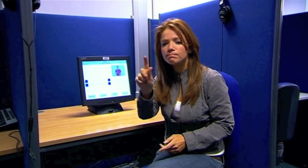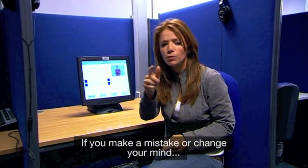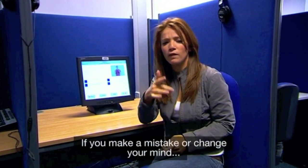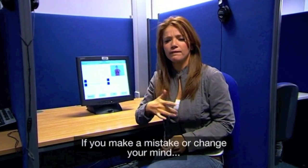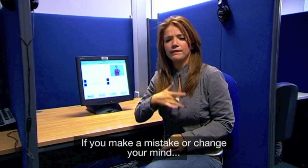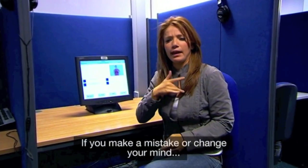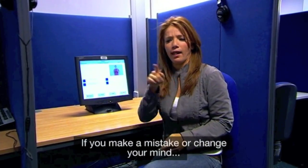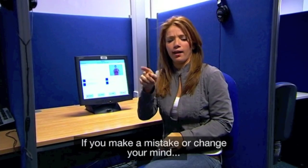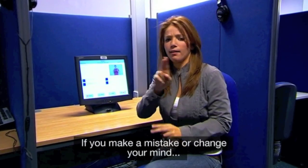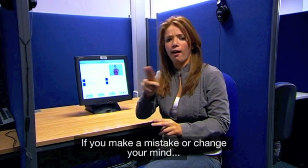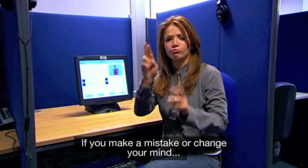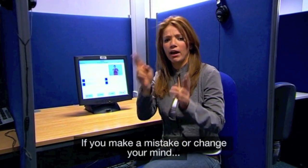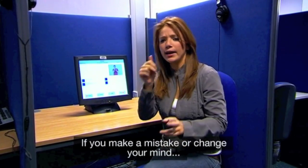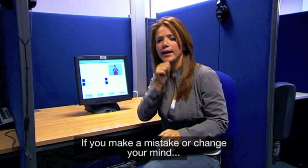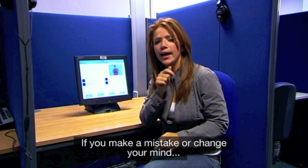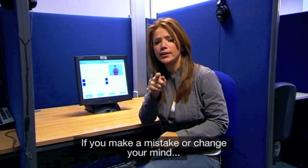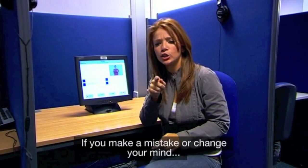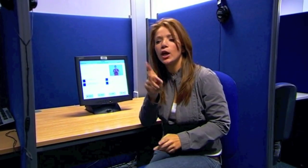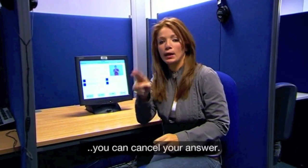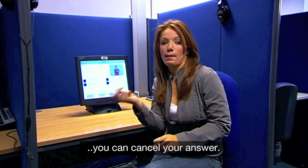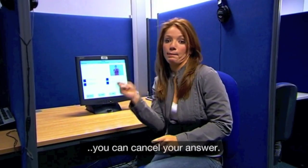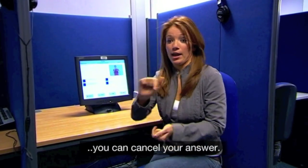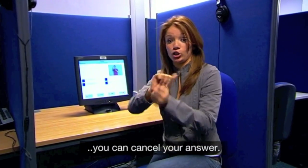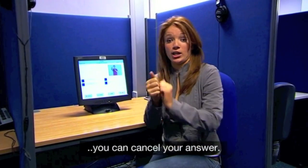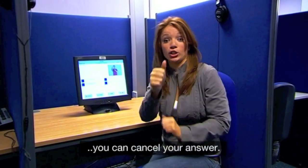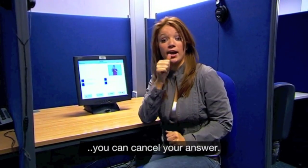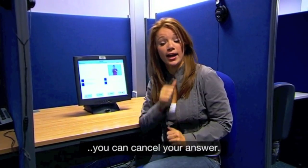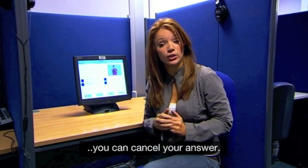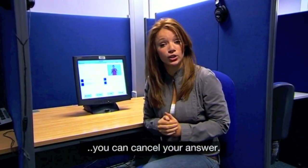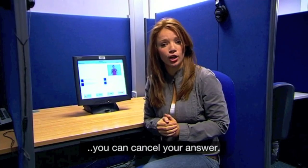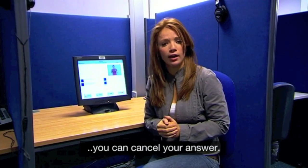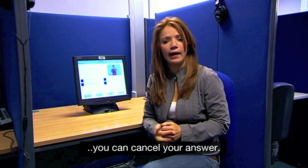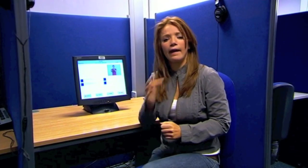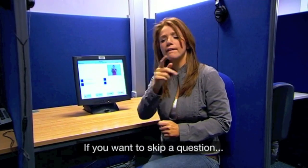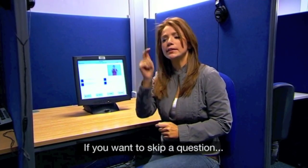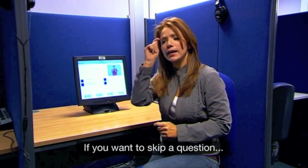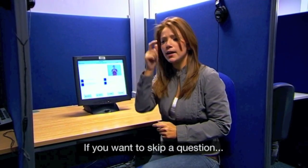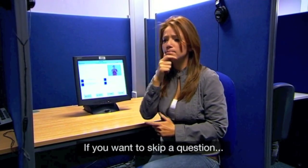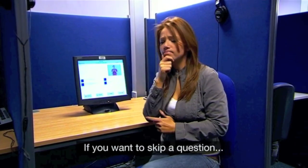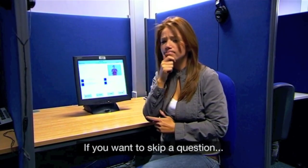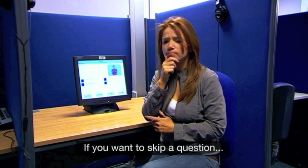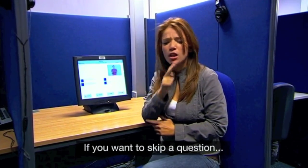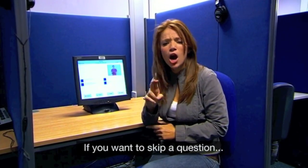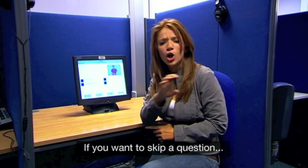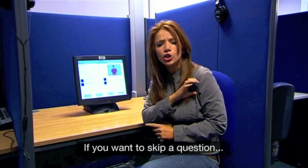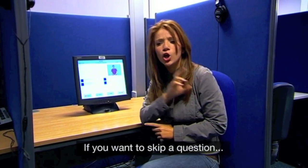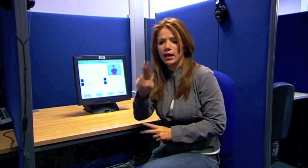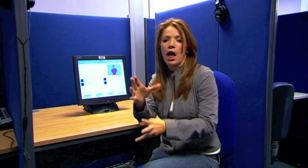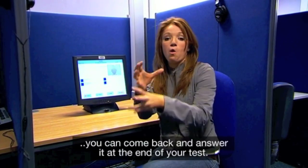make a mistake or change your mind, you can cancel your answer. If you want to skip a question, you can come